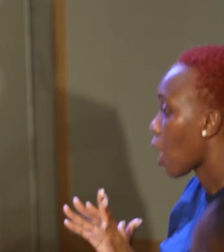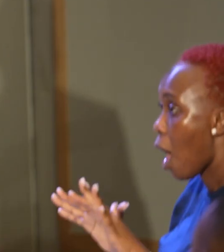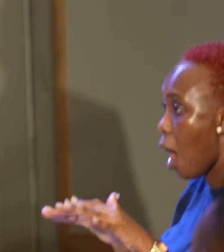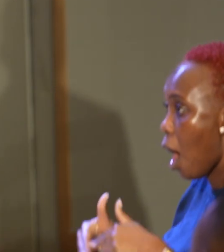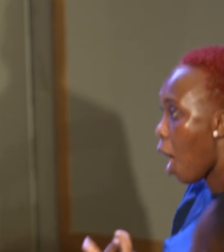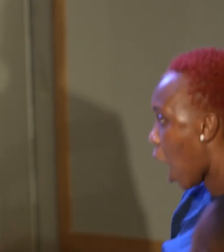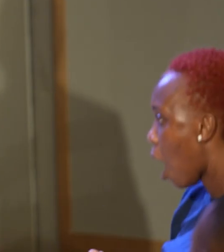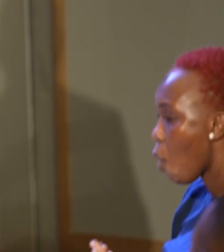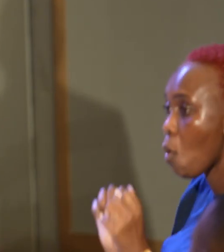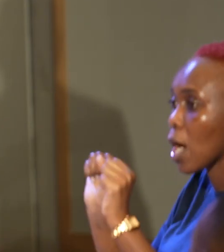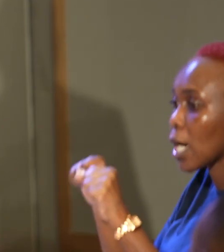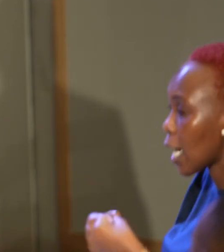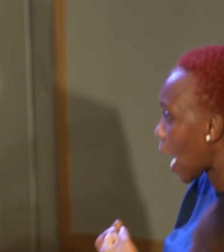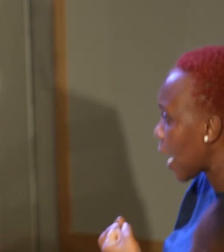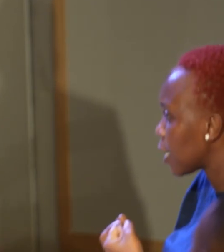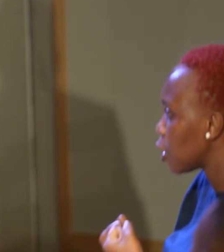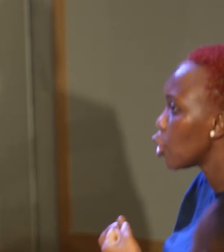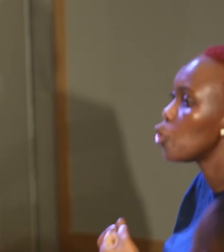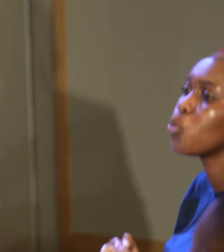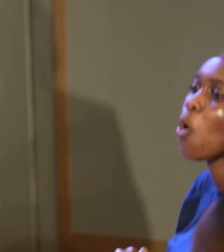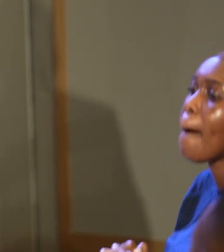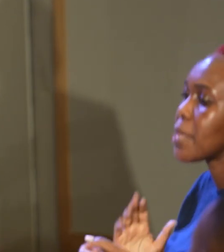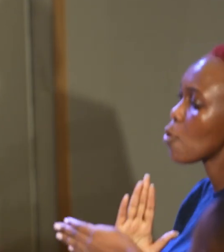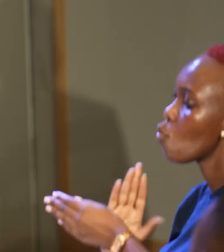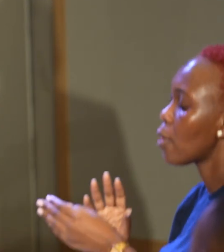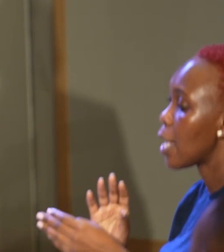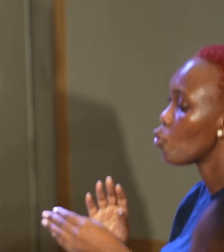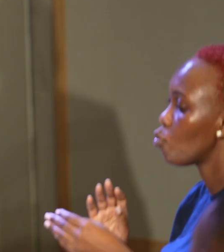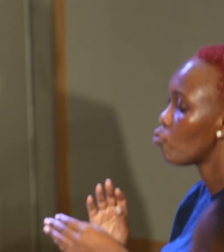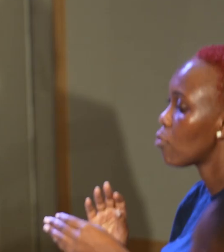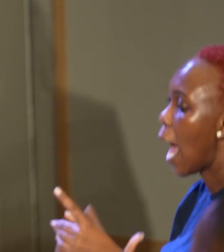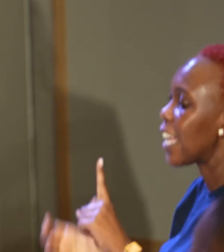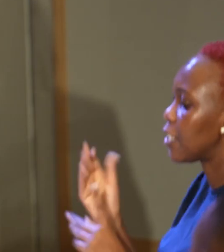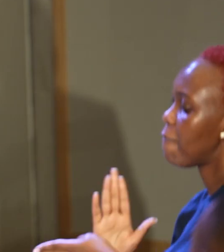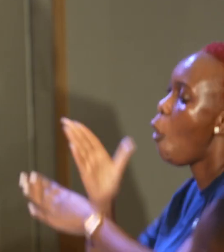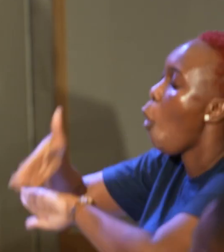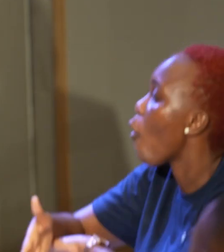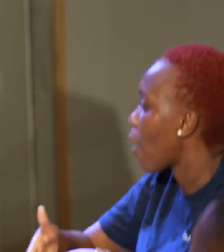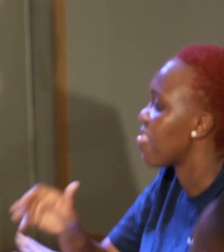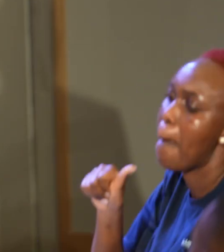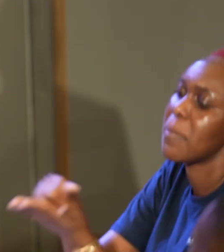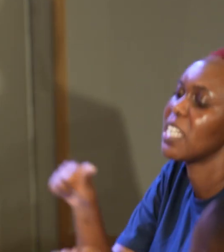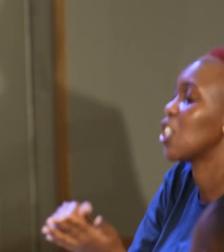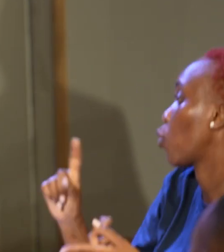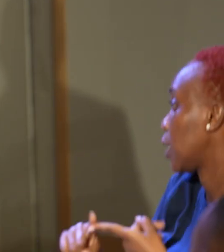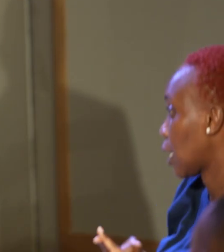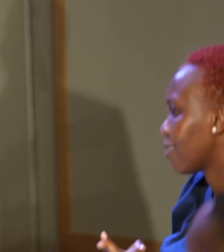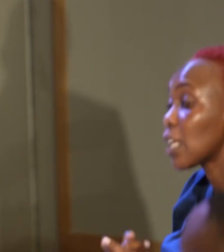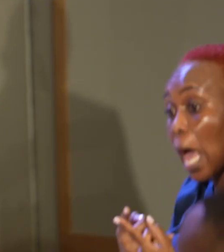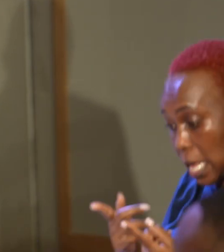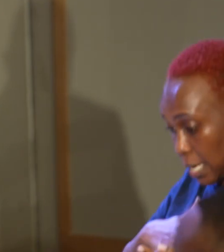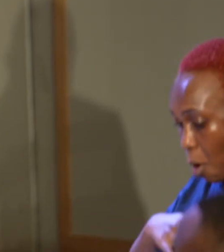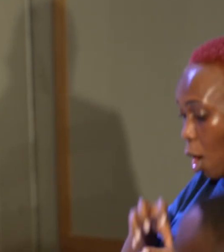get beyond the publication of a standard? You know, in our context, we know the challenges. But